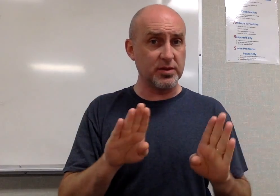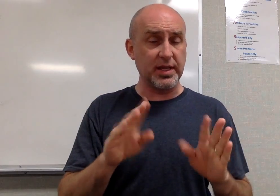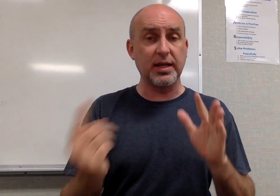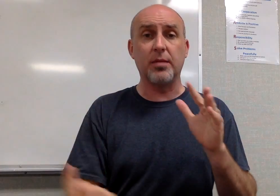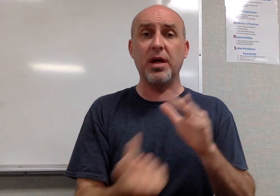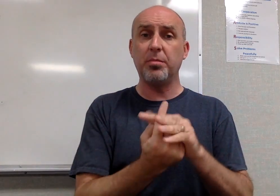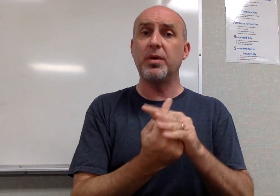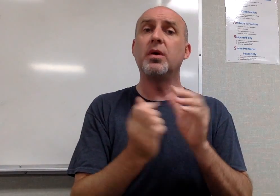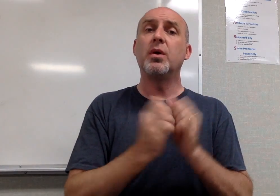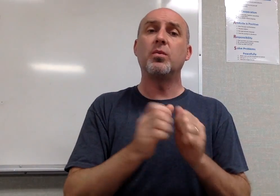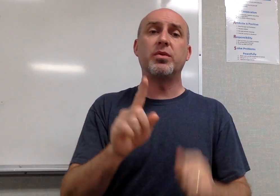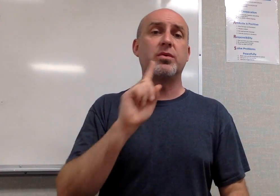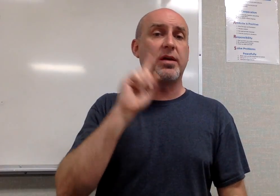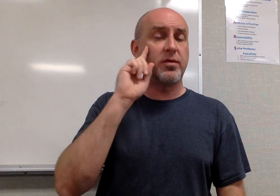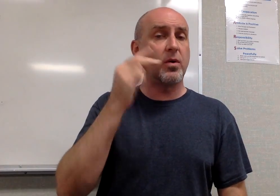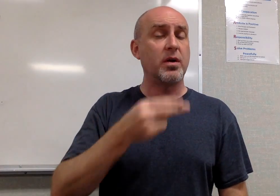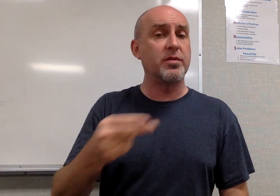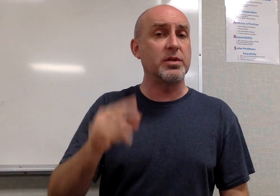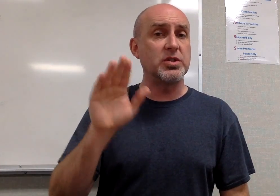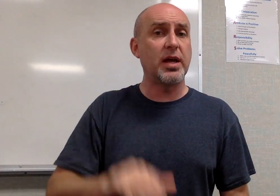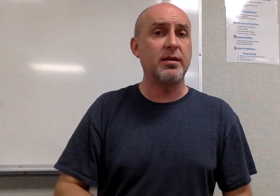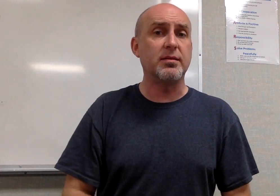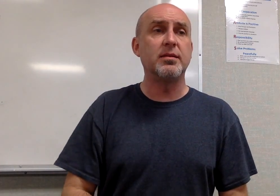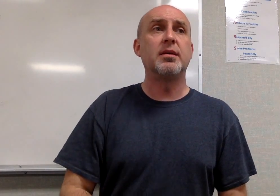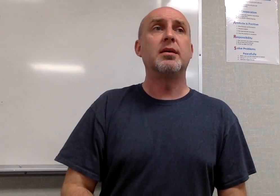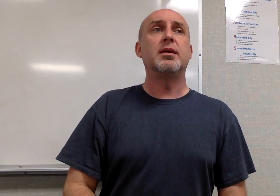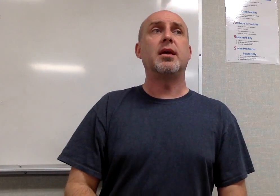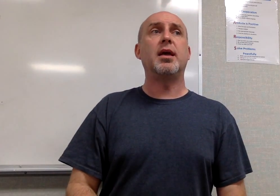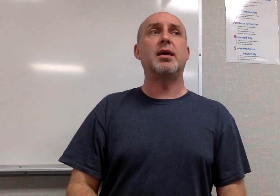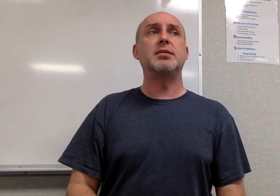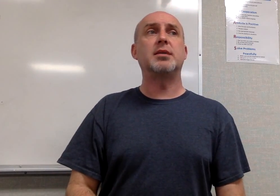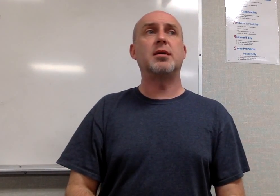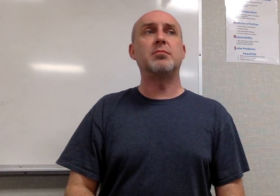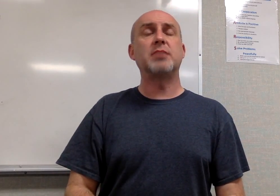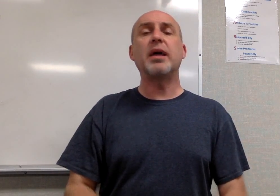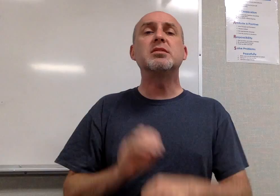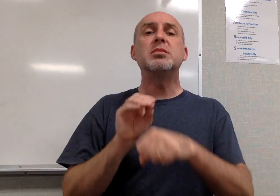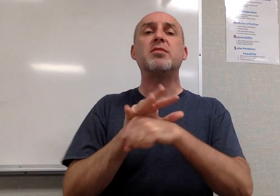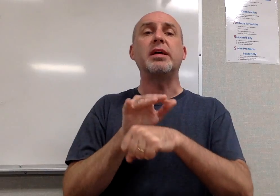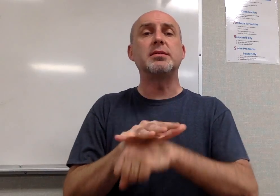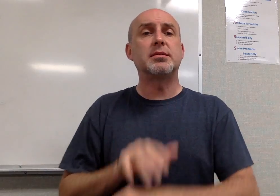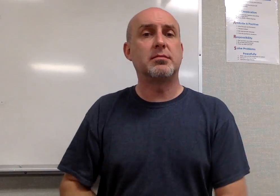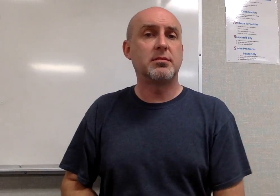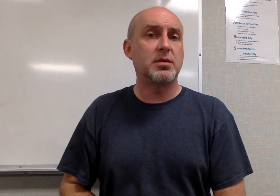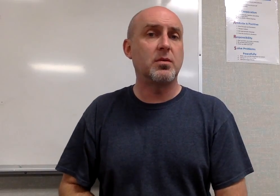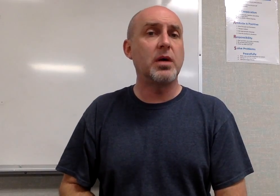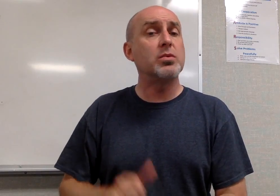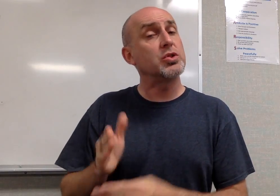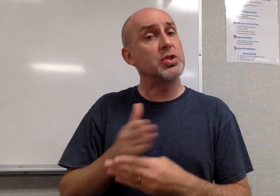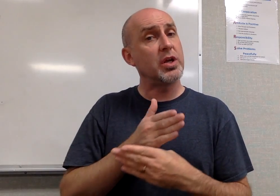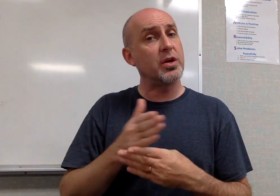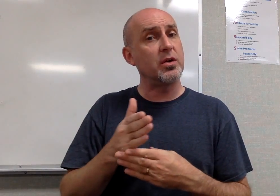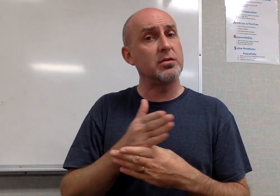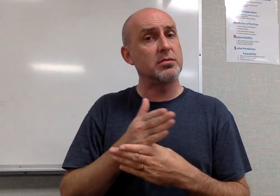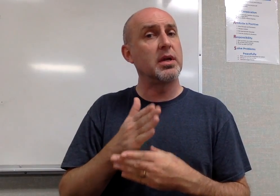that come up with your deaf or hard of hearing child. And I have some advice. So I will share